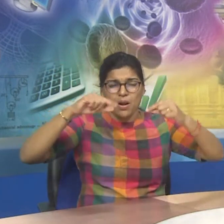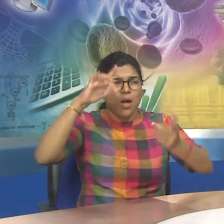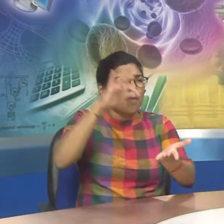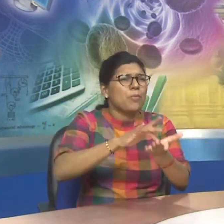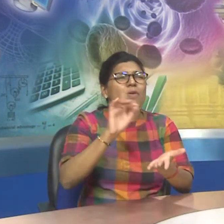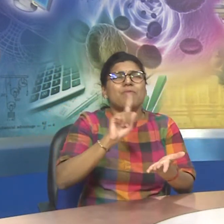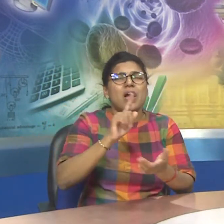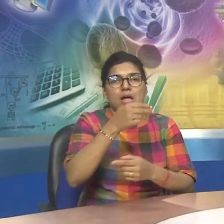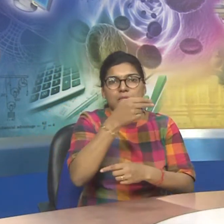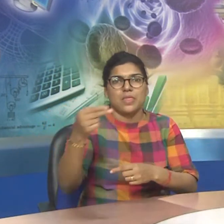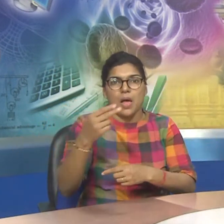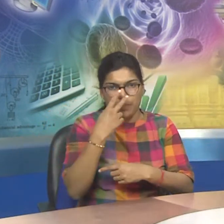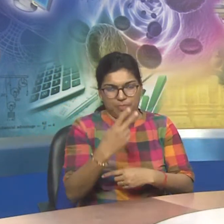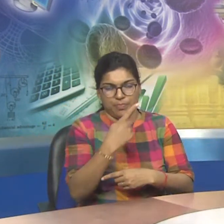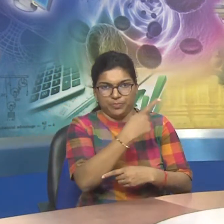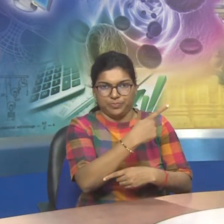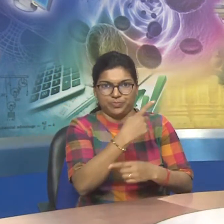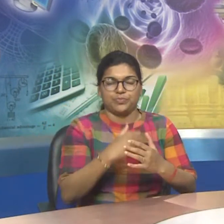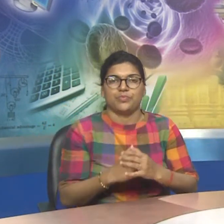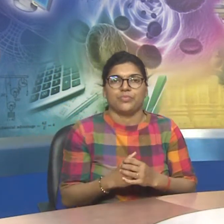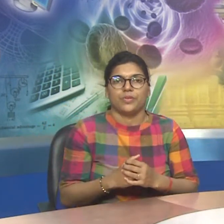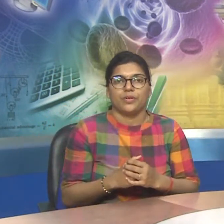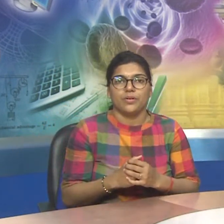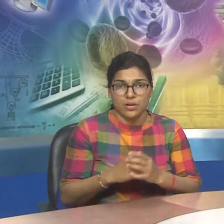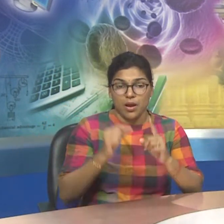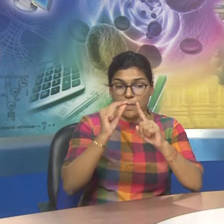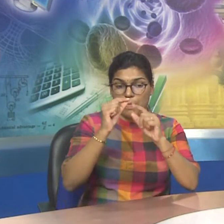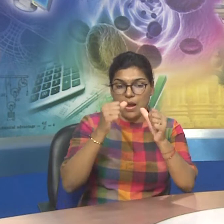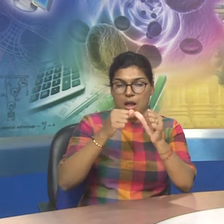This is the image of park of Hiroshima.